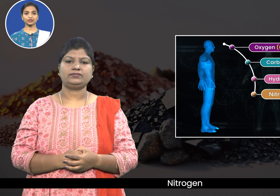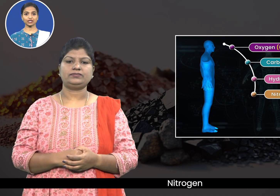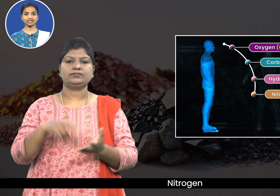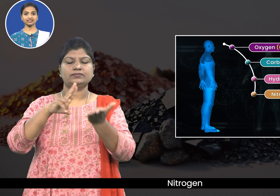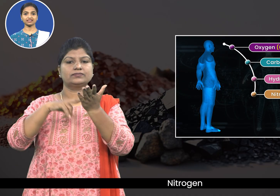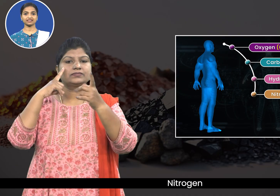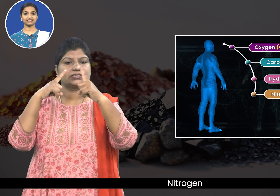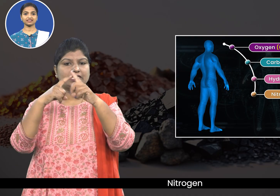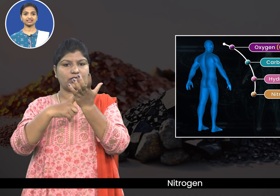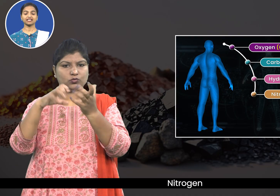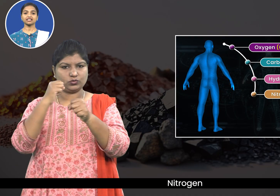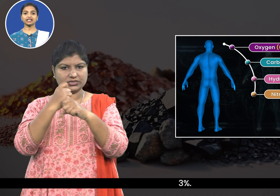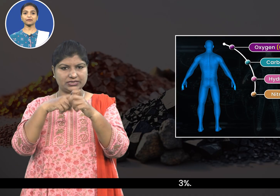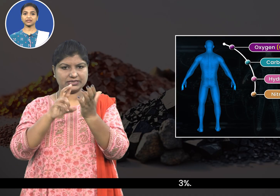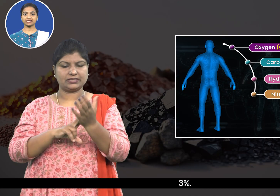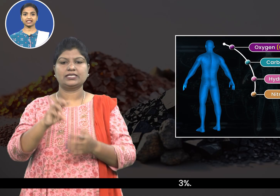nitrogen